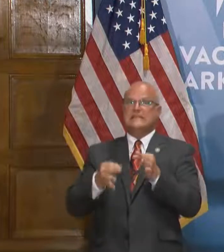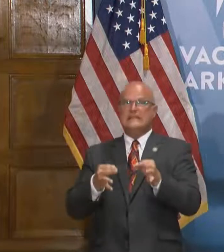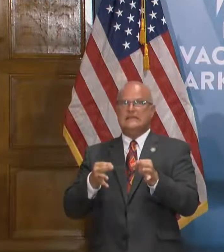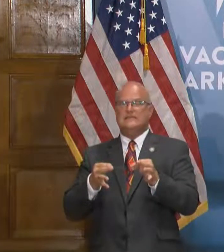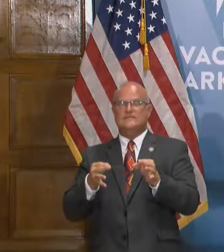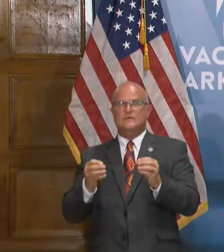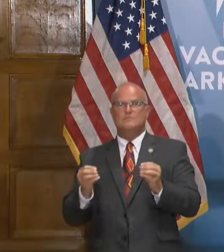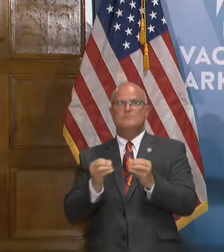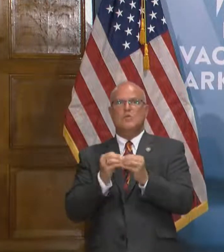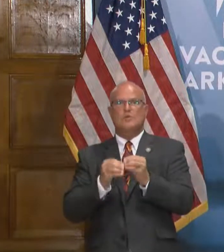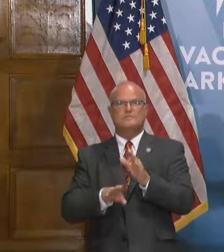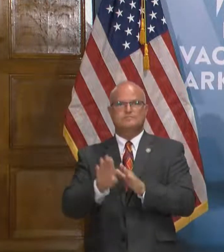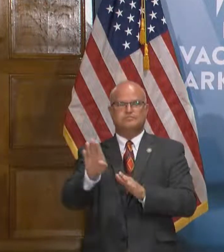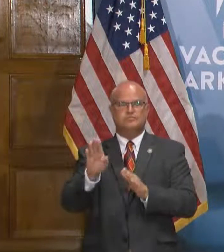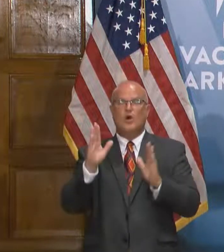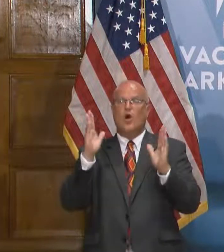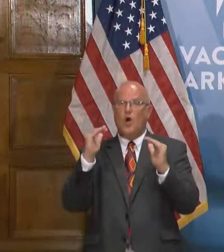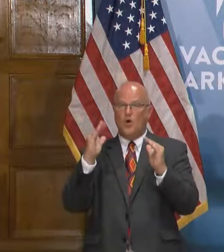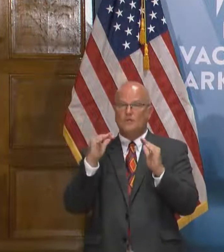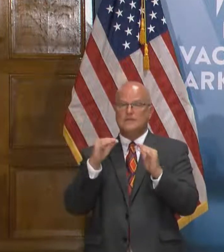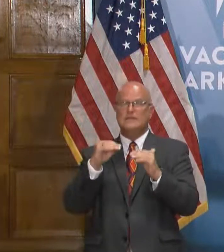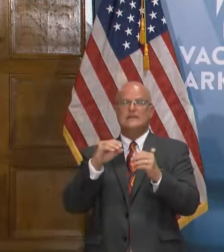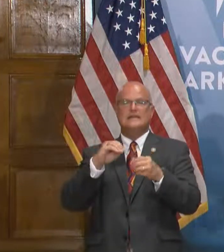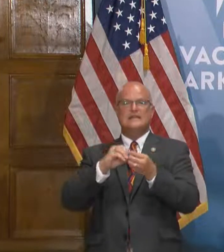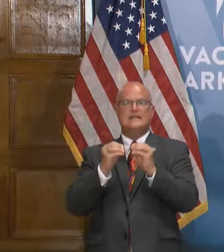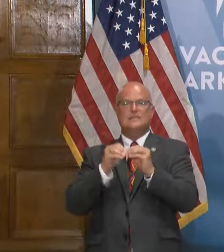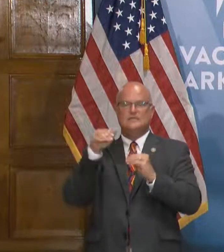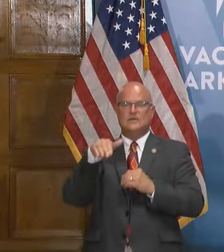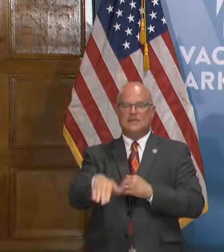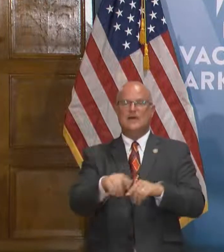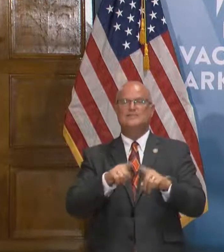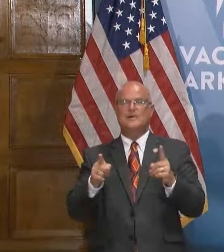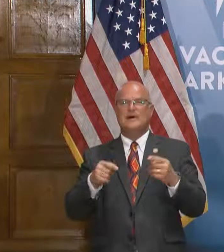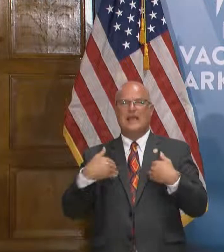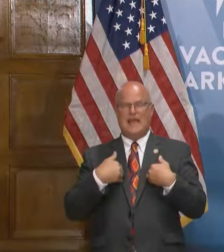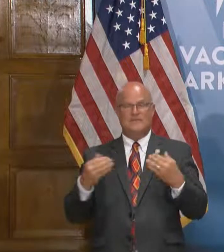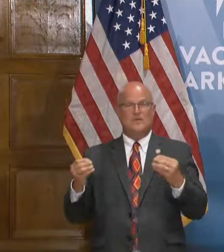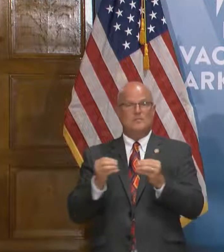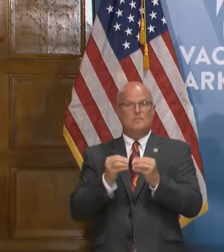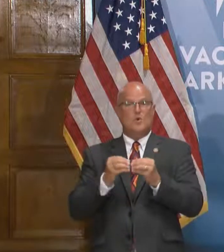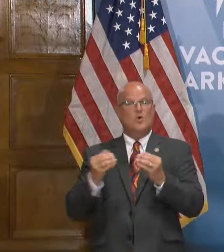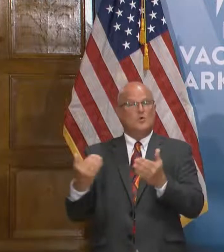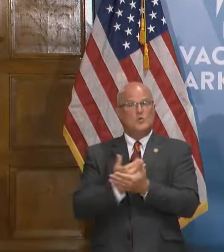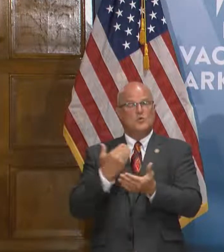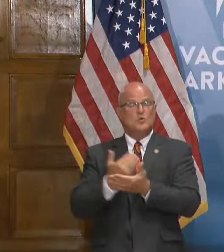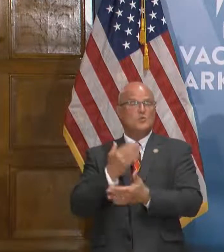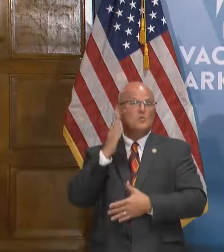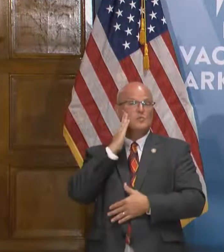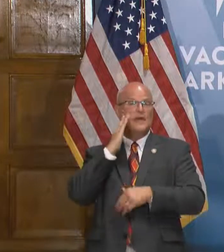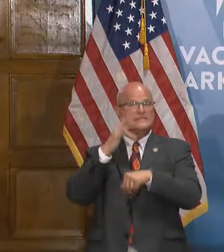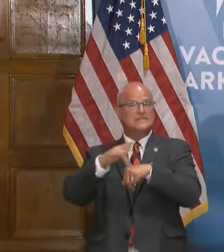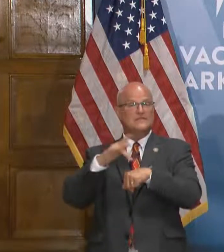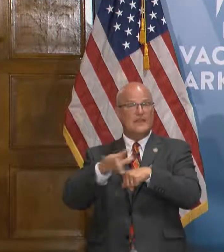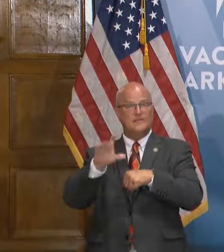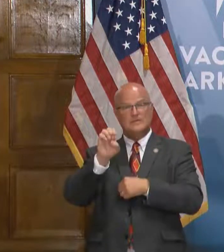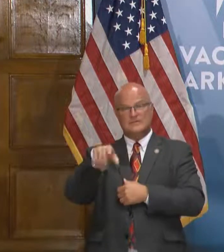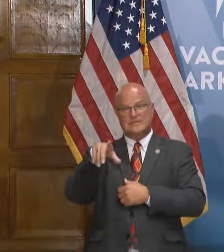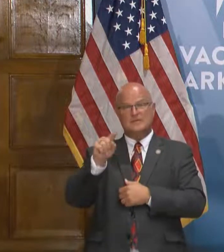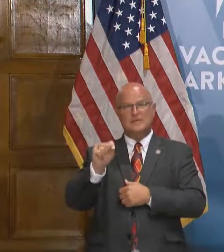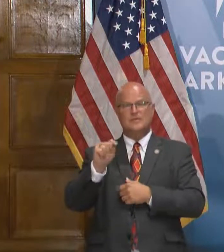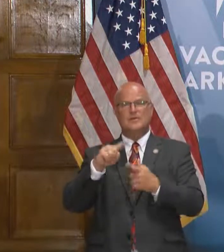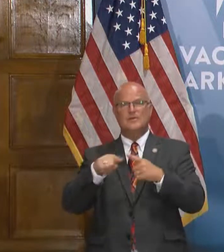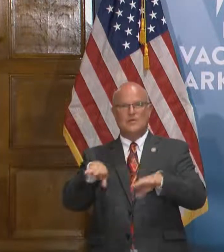a curve that goes up, hopefully it goes down, but we want to bring on new beds in September to meet